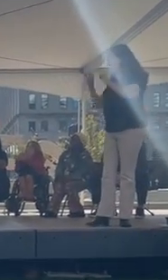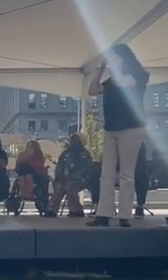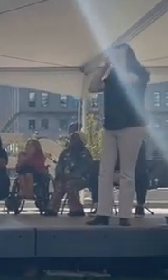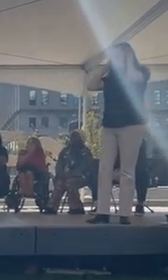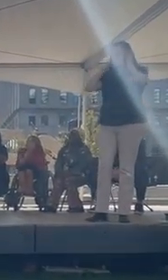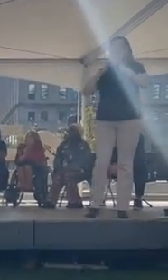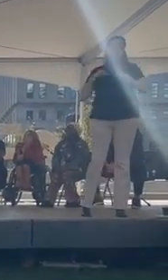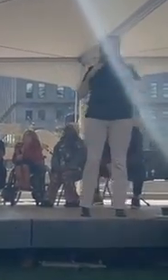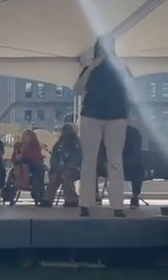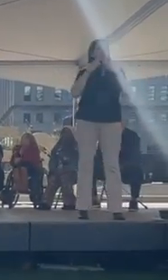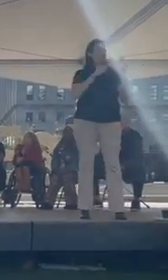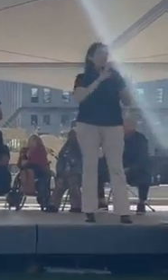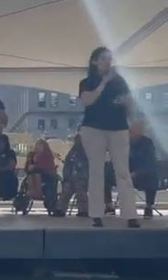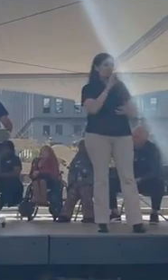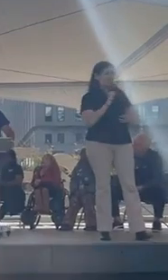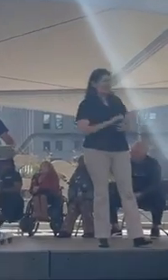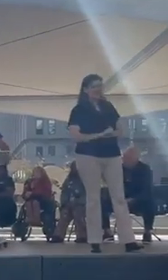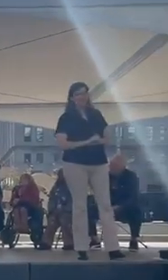Thank you, Chris.